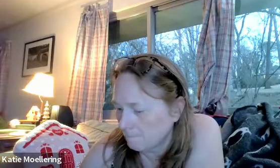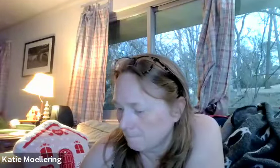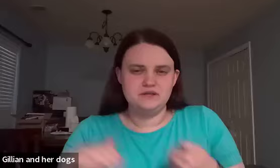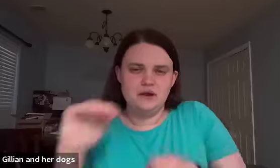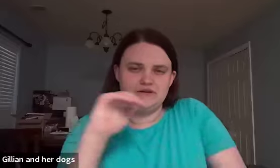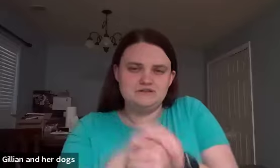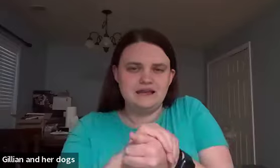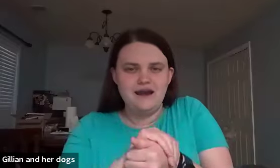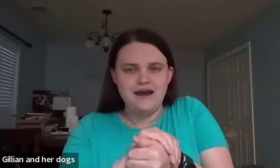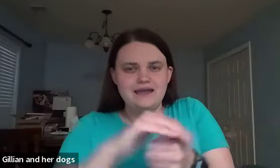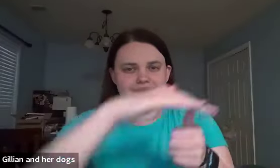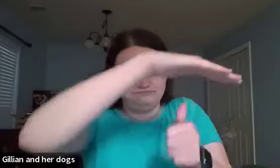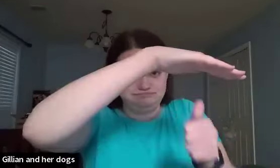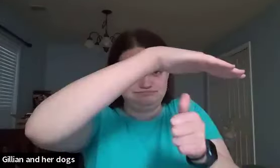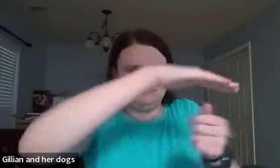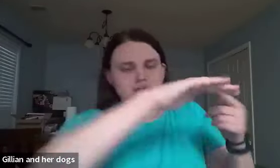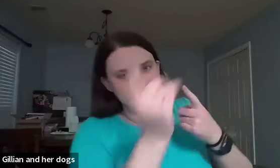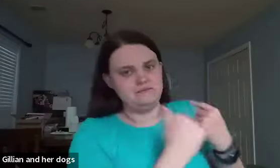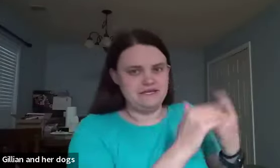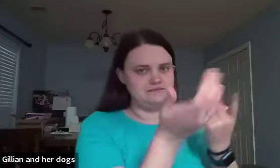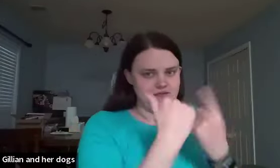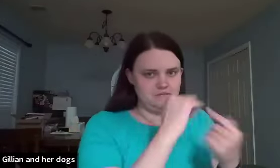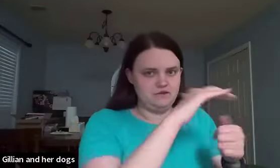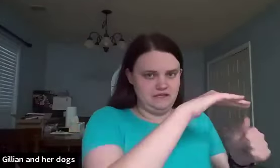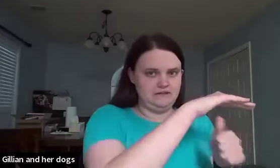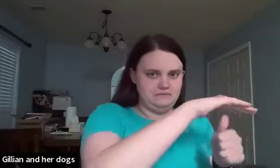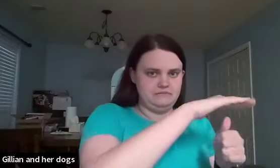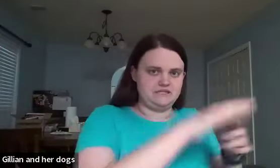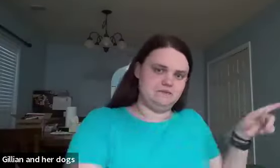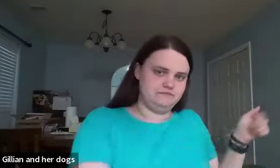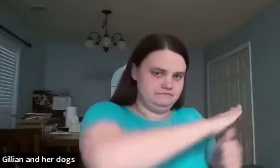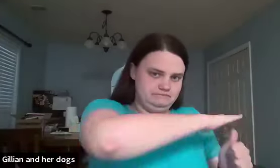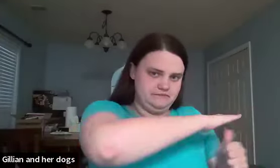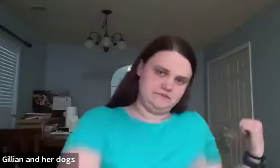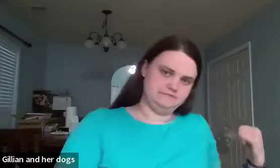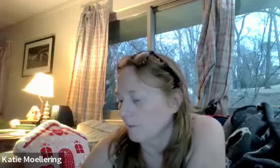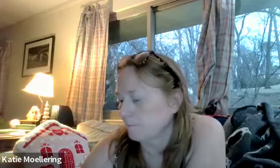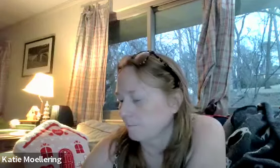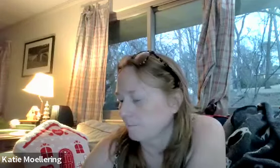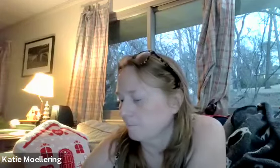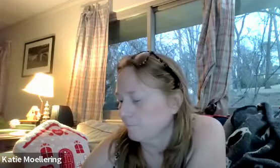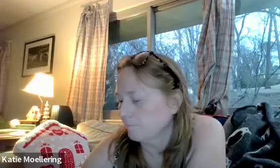So yeah, but I would do like hide, come to the basement, like come with me, basement, basement. Okay.